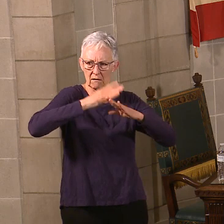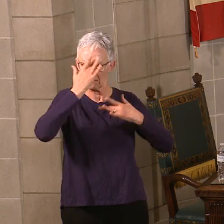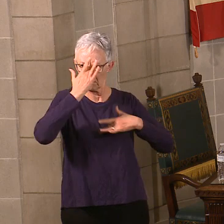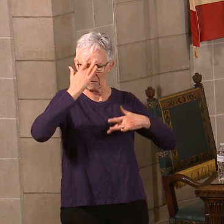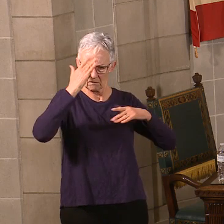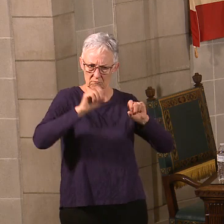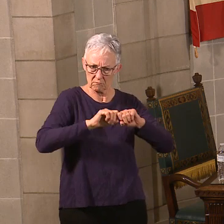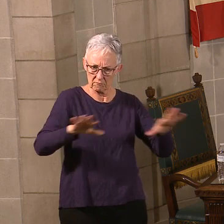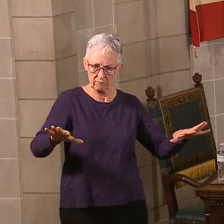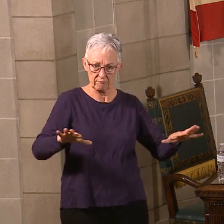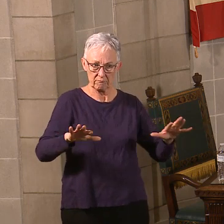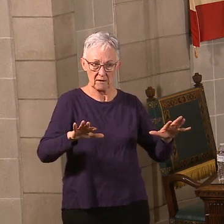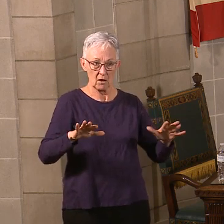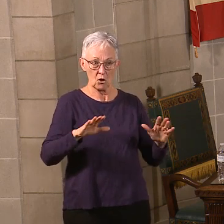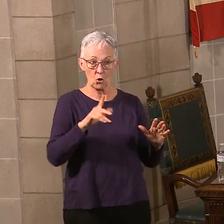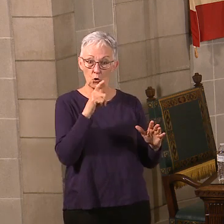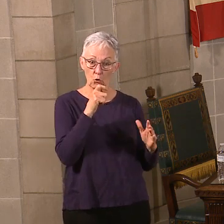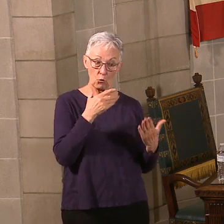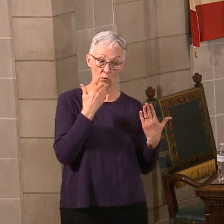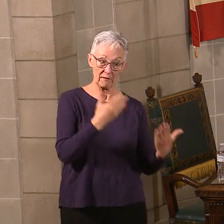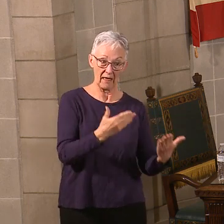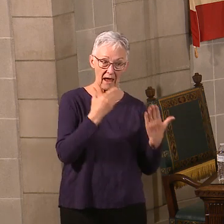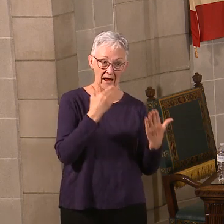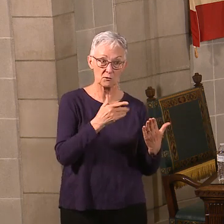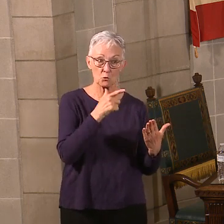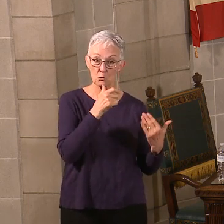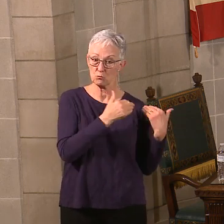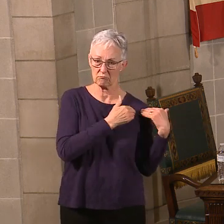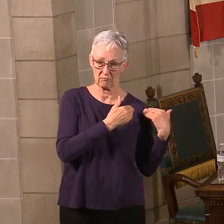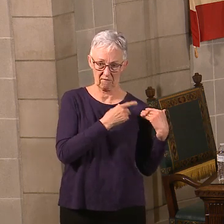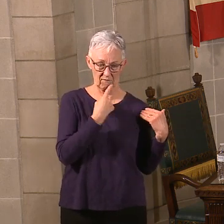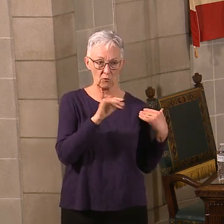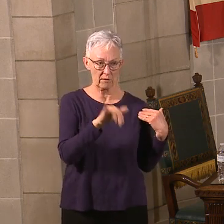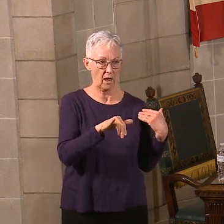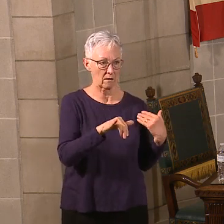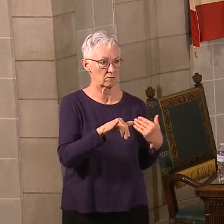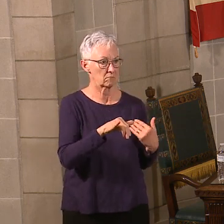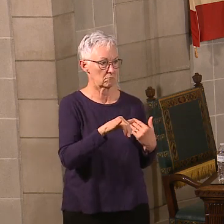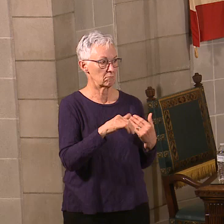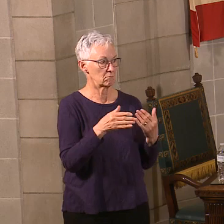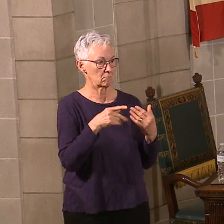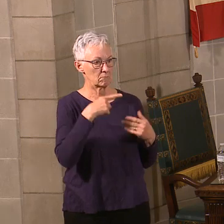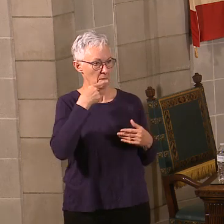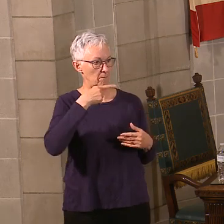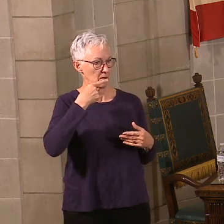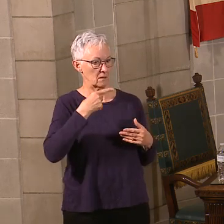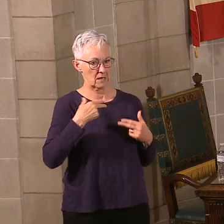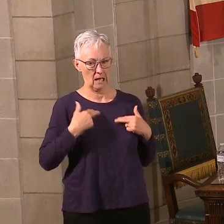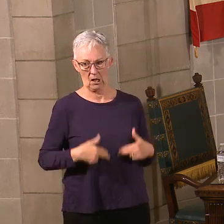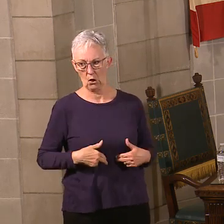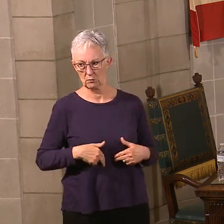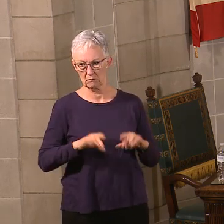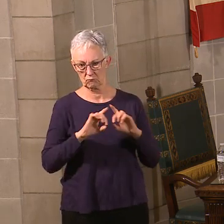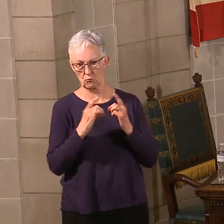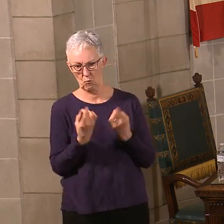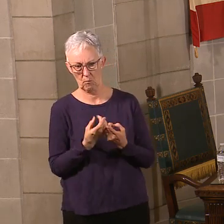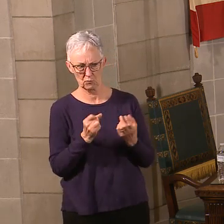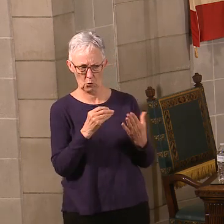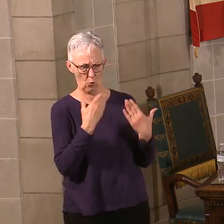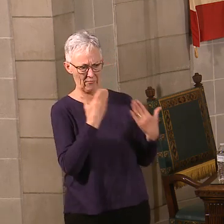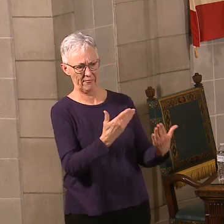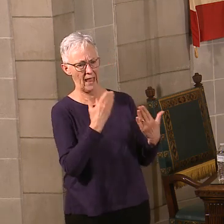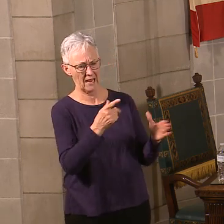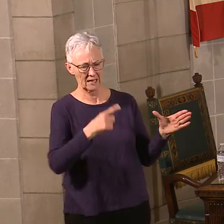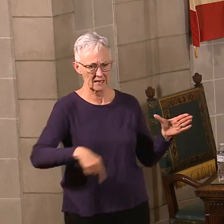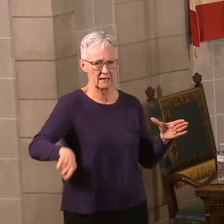public health departments and their directors and their staff. So again, just thank them for all their work. Pretty